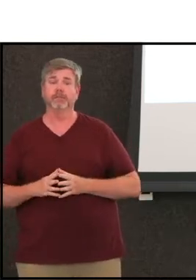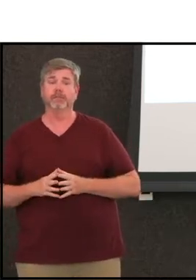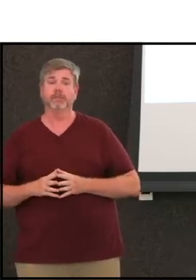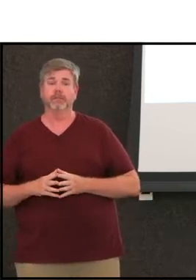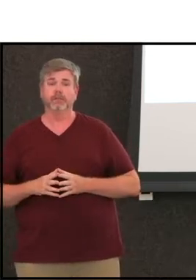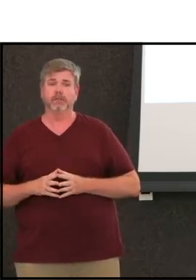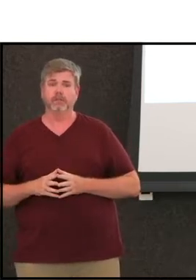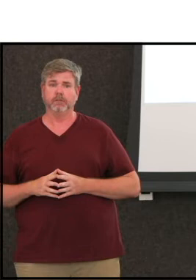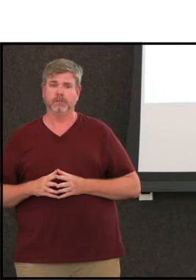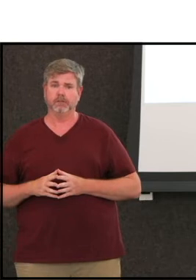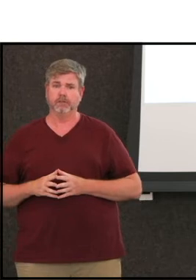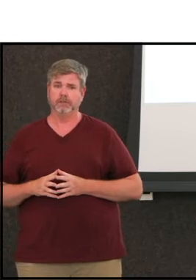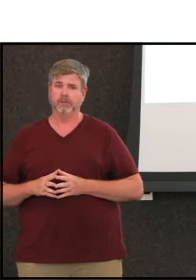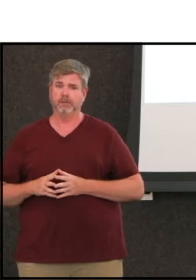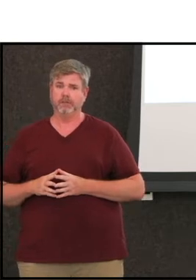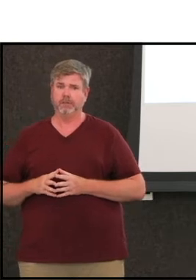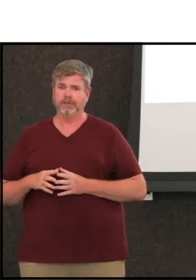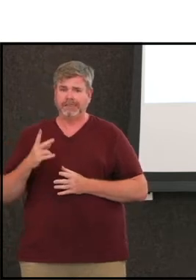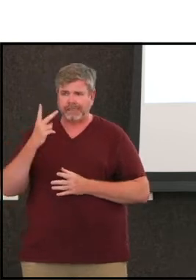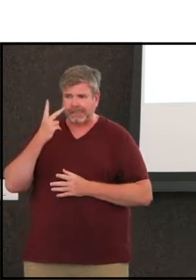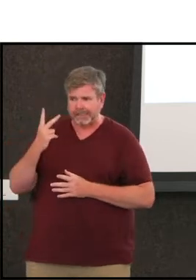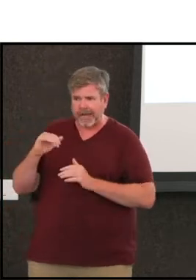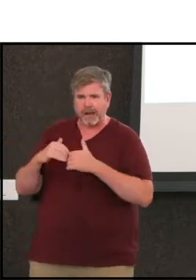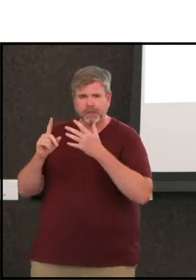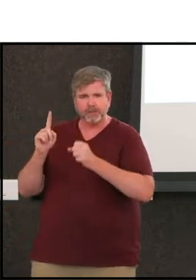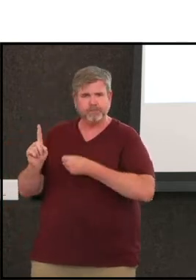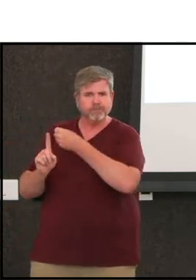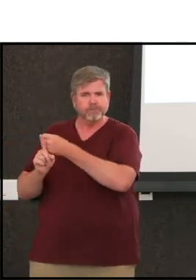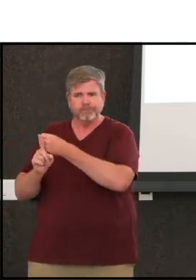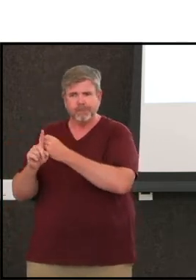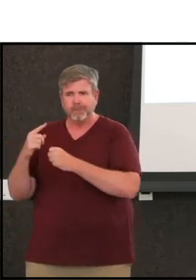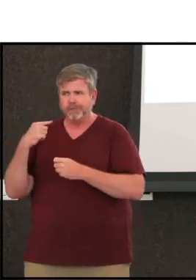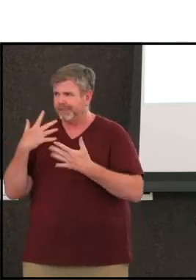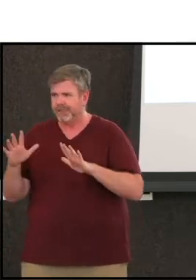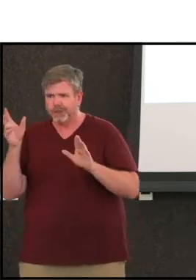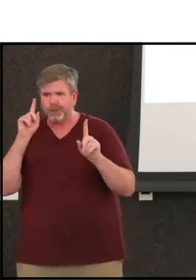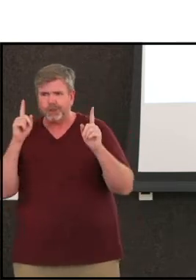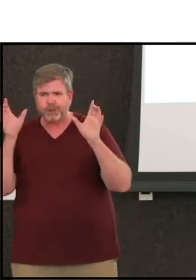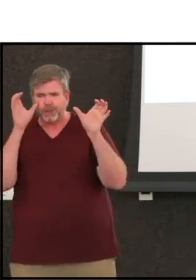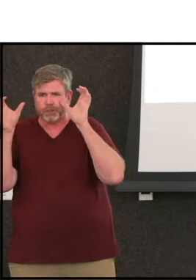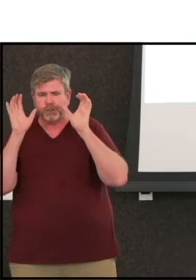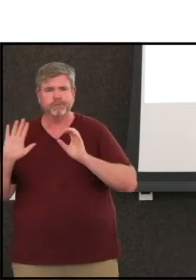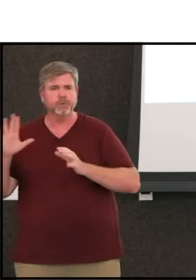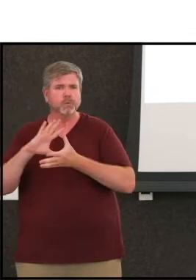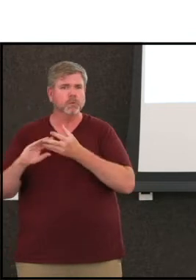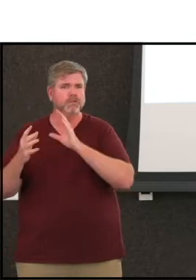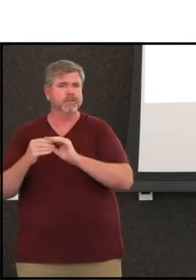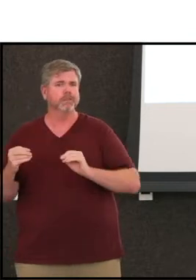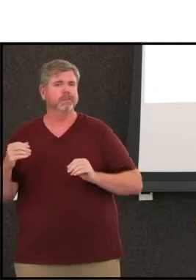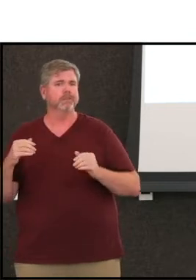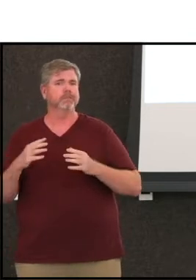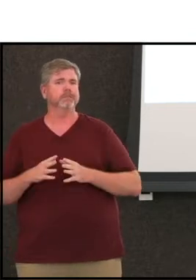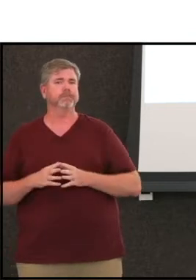given all the stories that we've heard here today. Our office had a contest recently. It's a